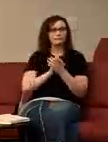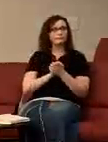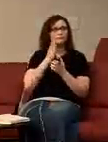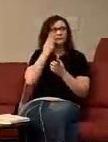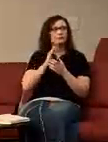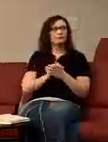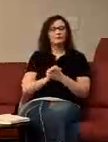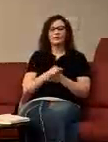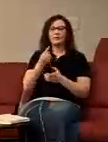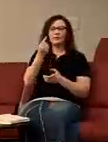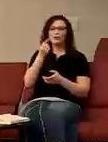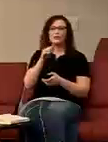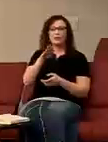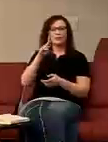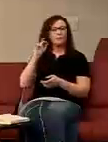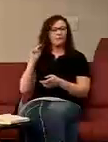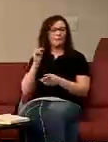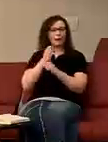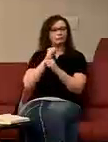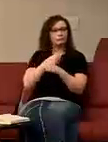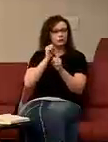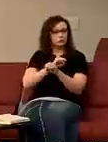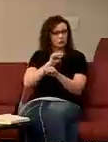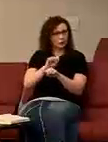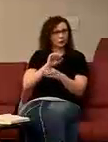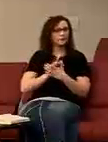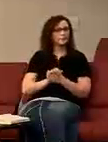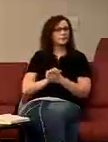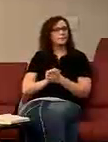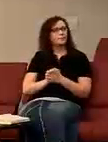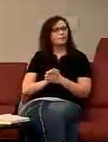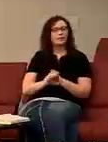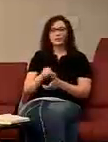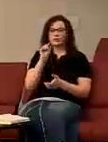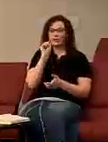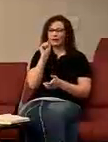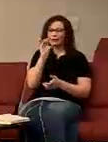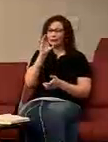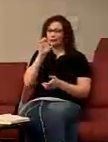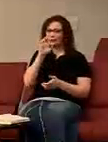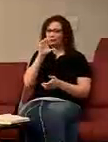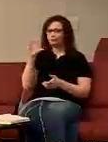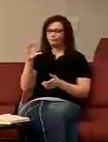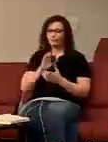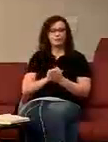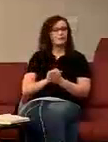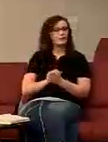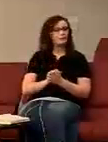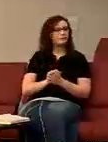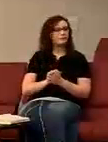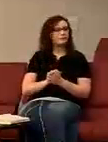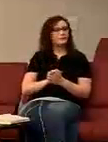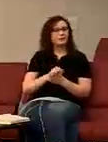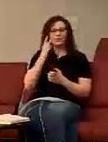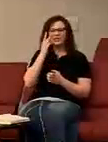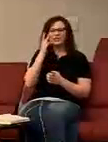And then in the back, there's little cells that take the light that they see. So if a little cell says, I see a little red, I don't know if they really say